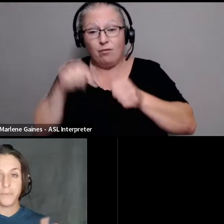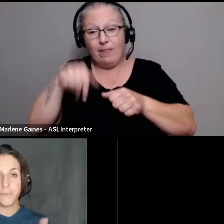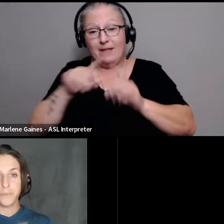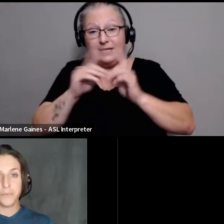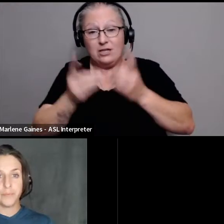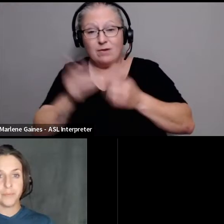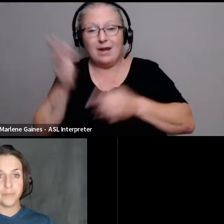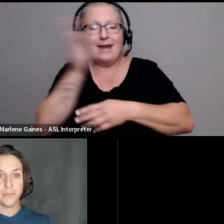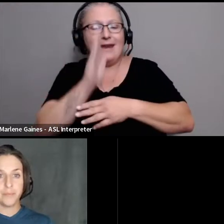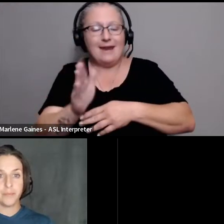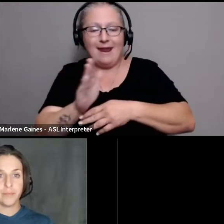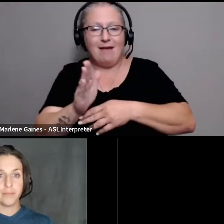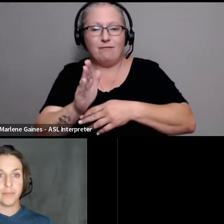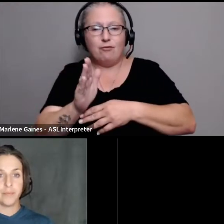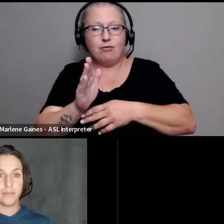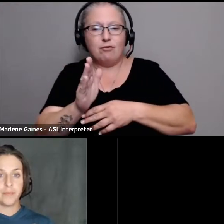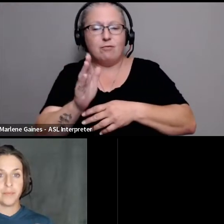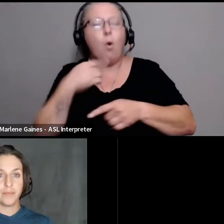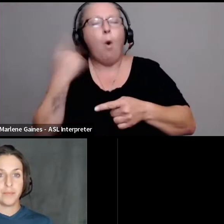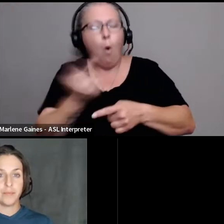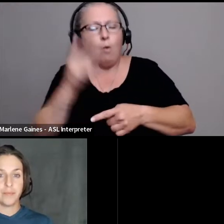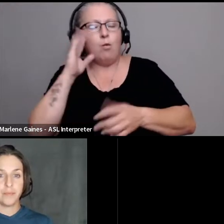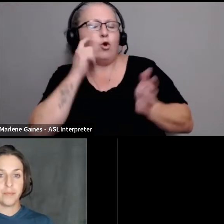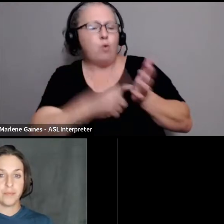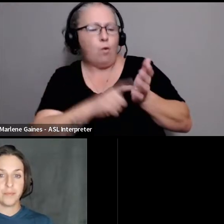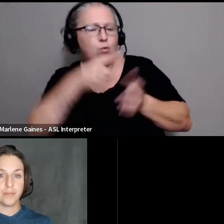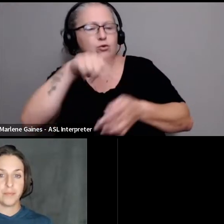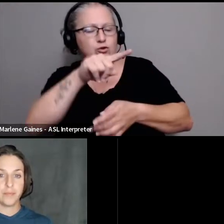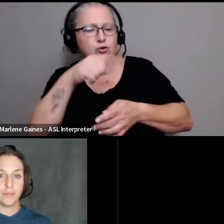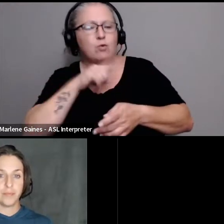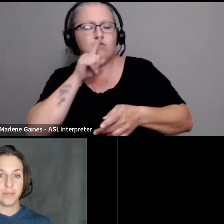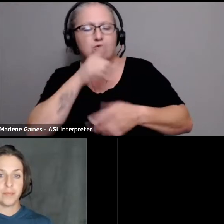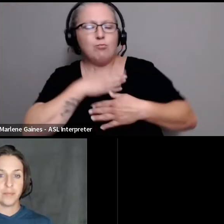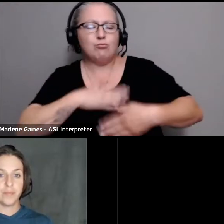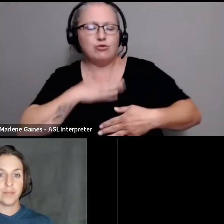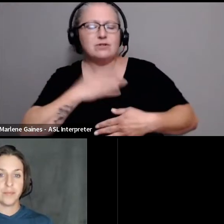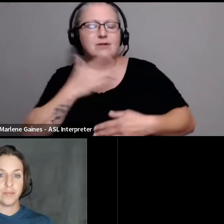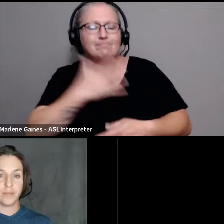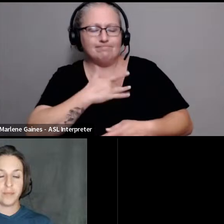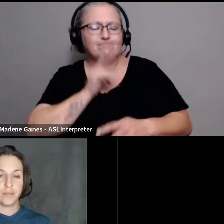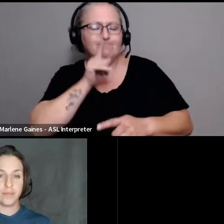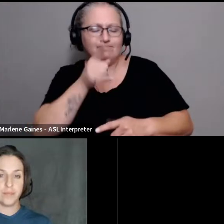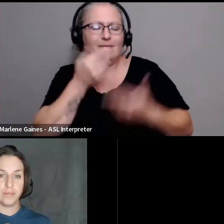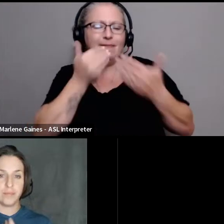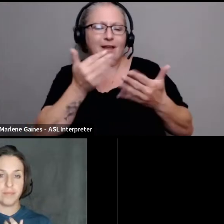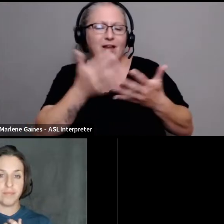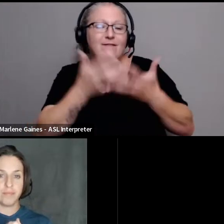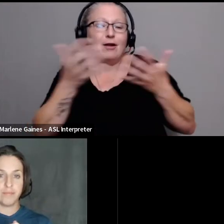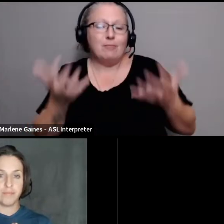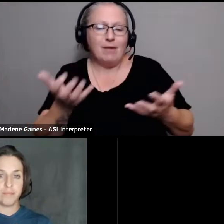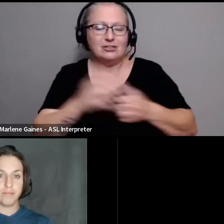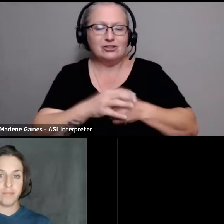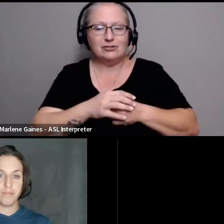district never goes unnoticed. And we appreciate it from the bottom of our hearts. So thank you very much again.